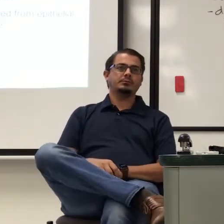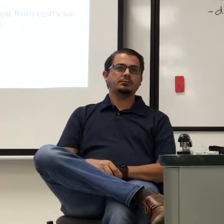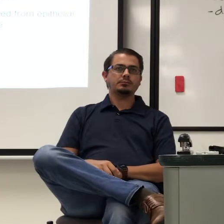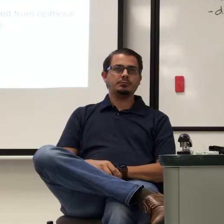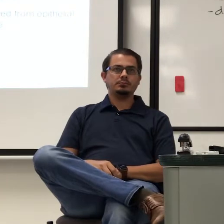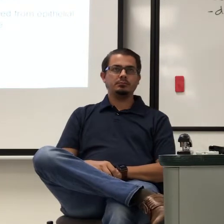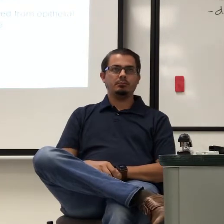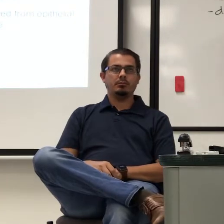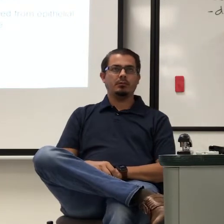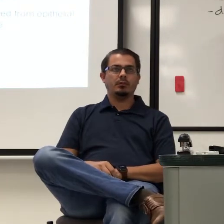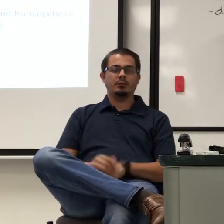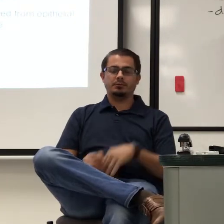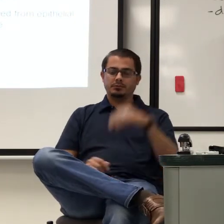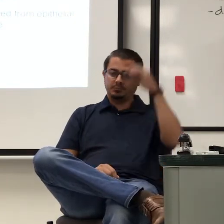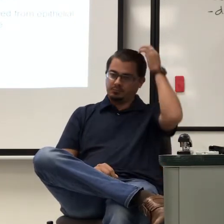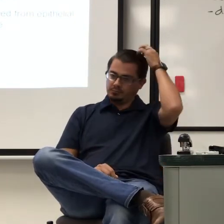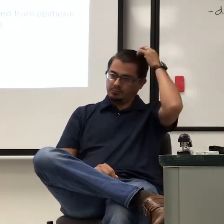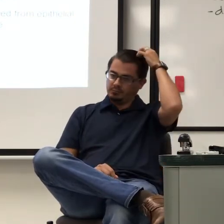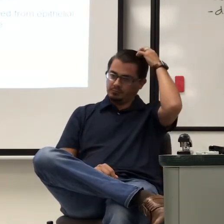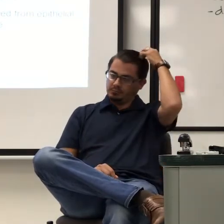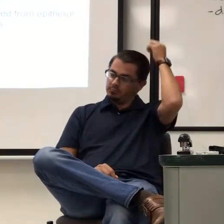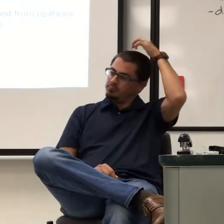are